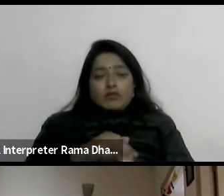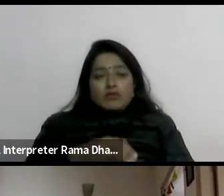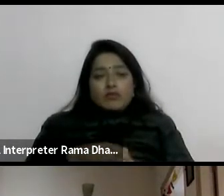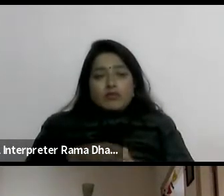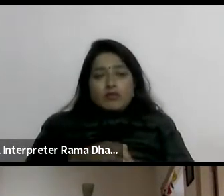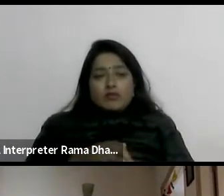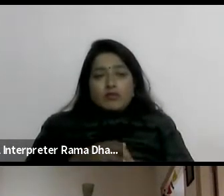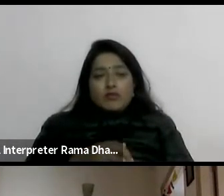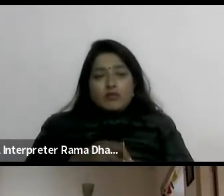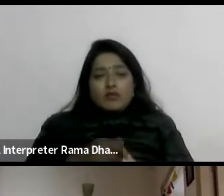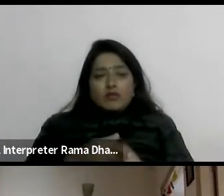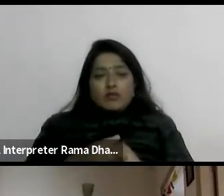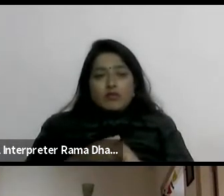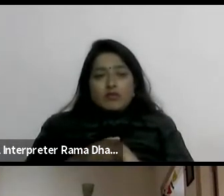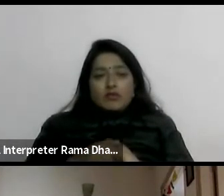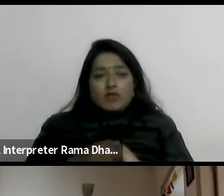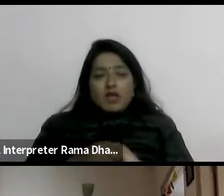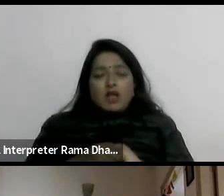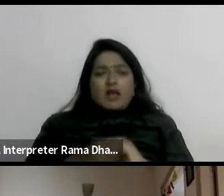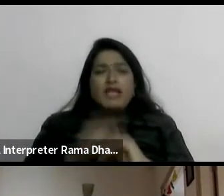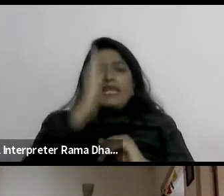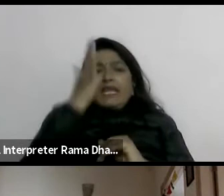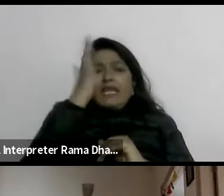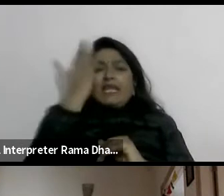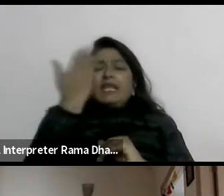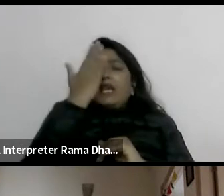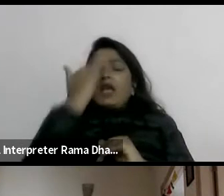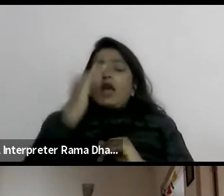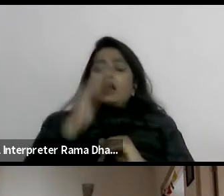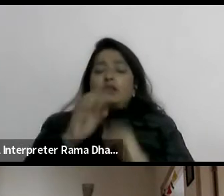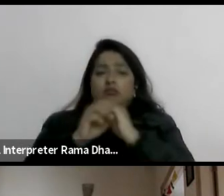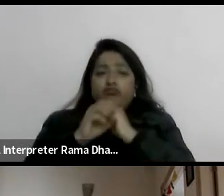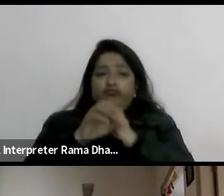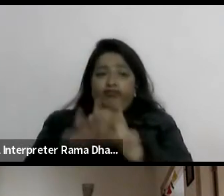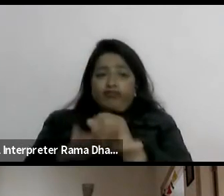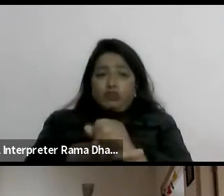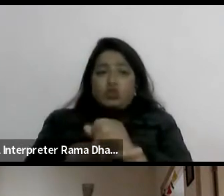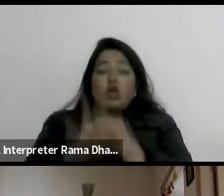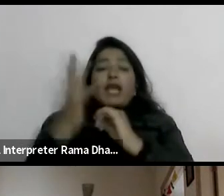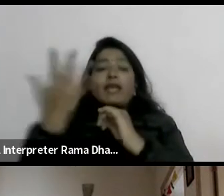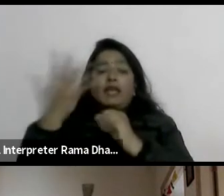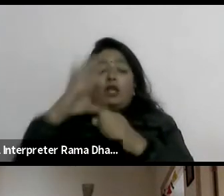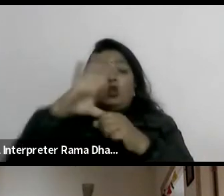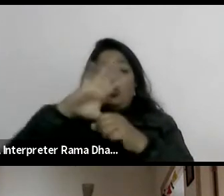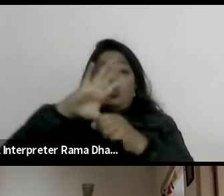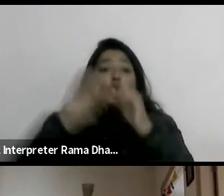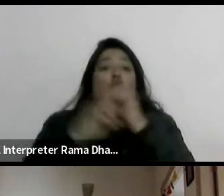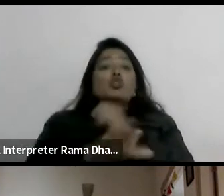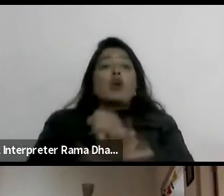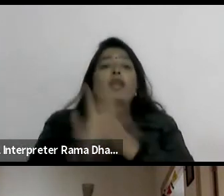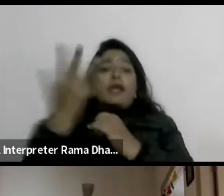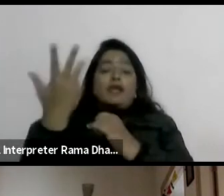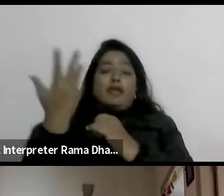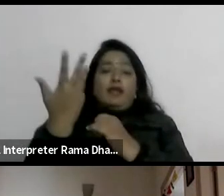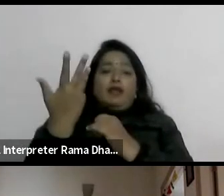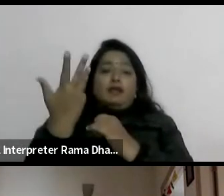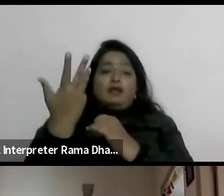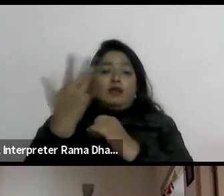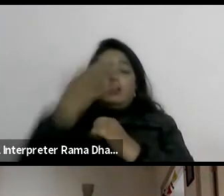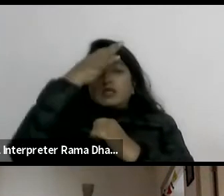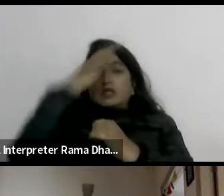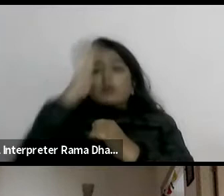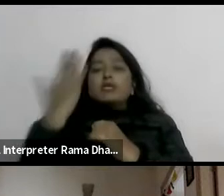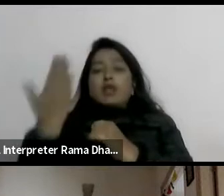talking about the root causes, yes, it's important to think about and